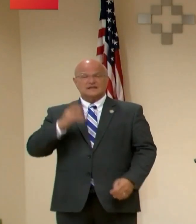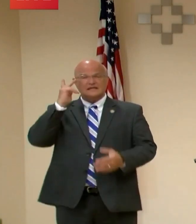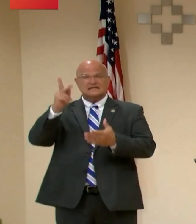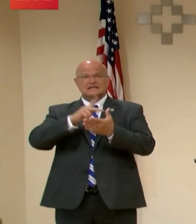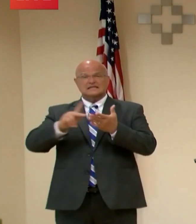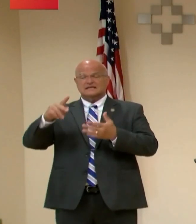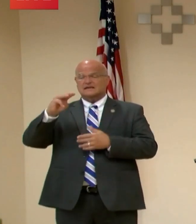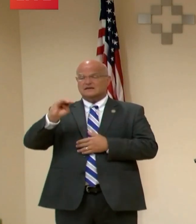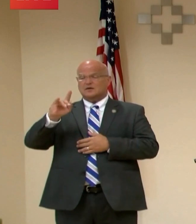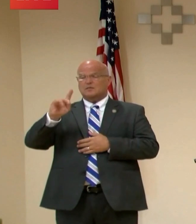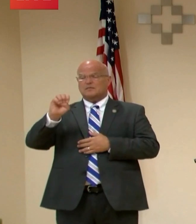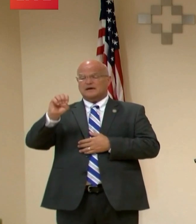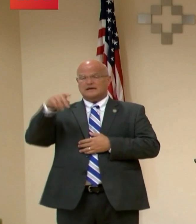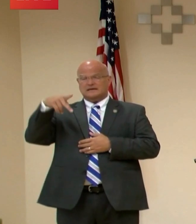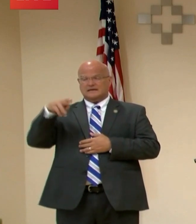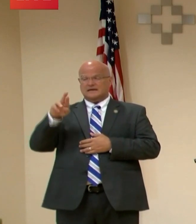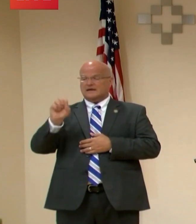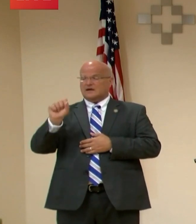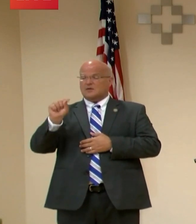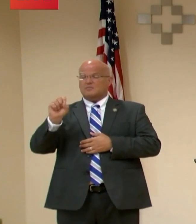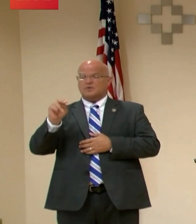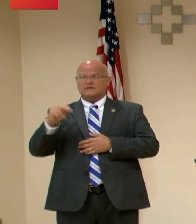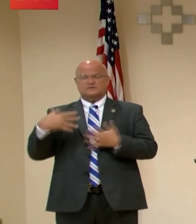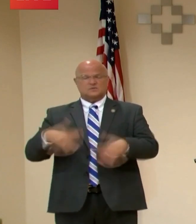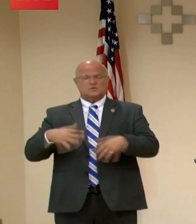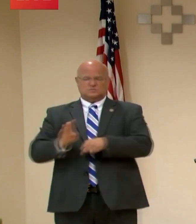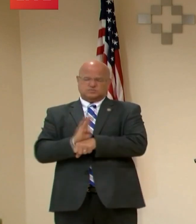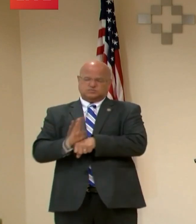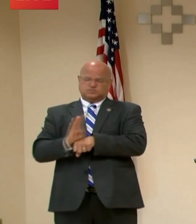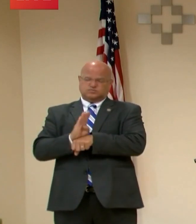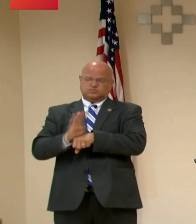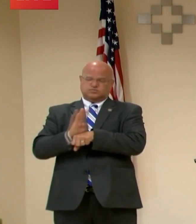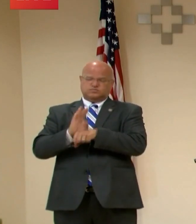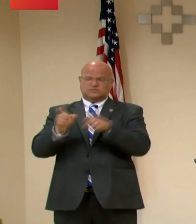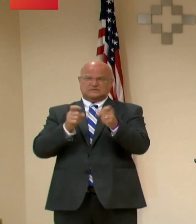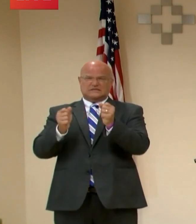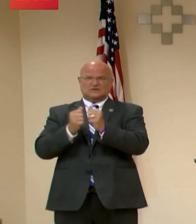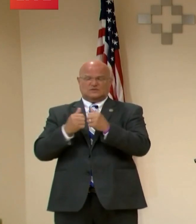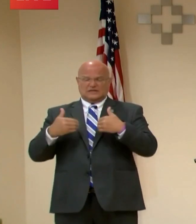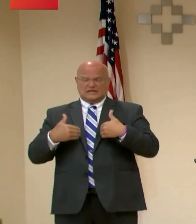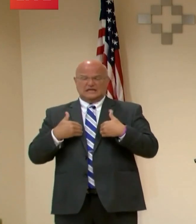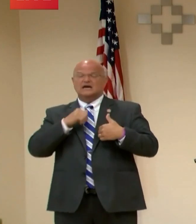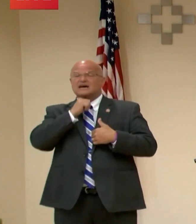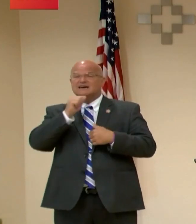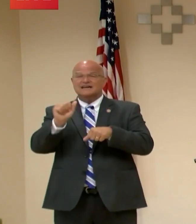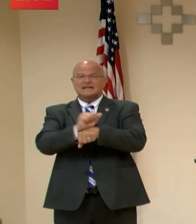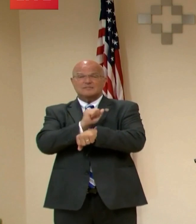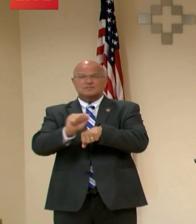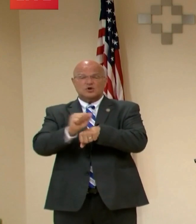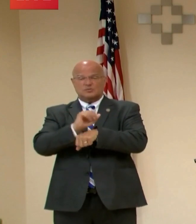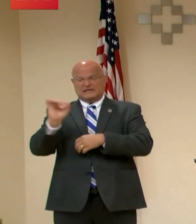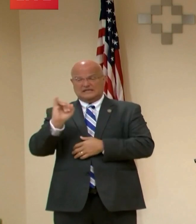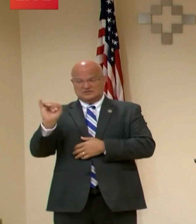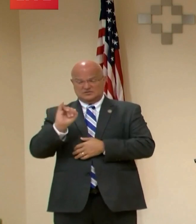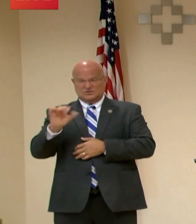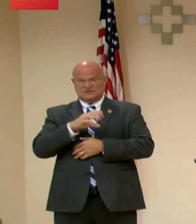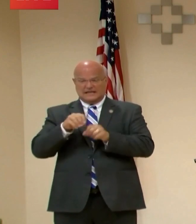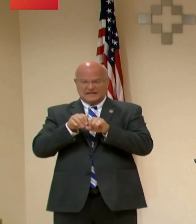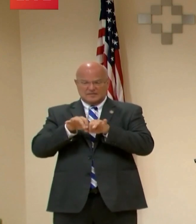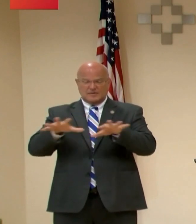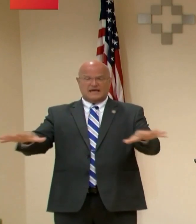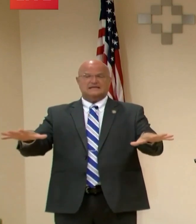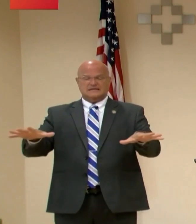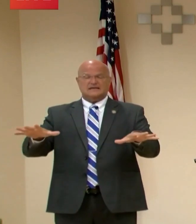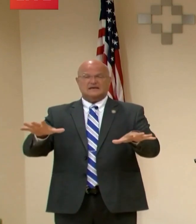Secretary Preston and his team have been very busy dealing with the unemployment insurance and pandemic